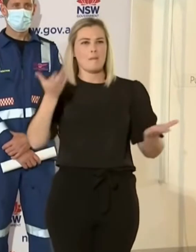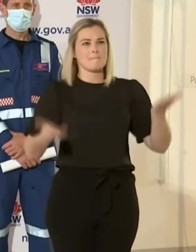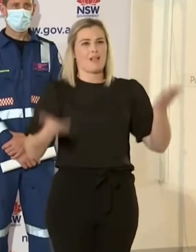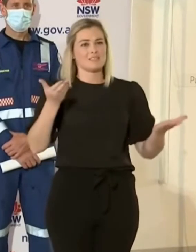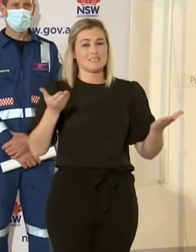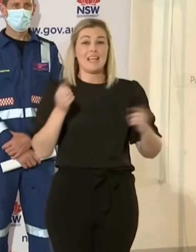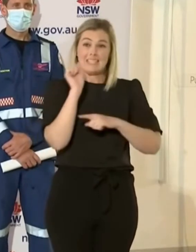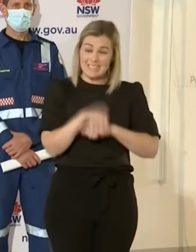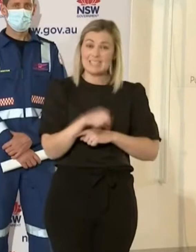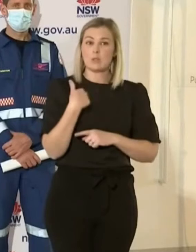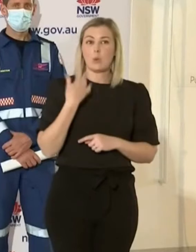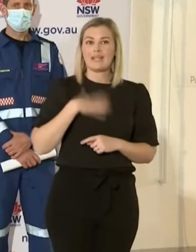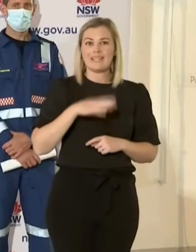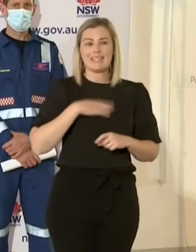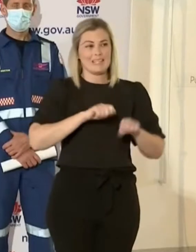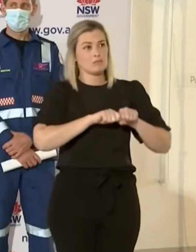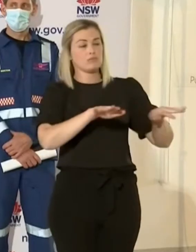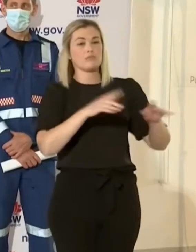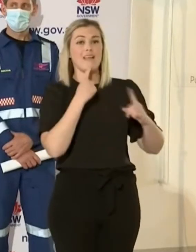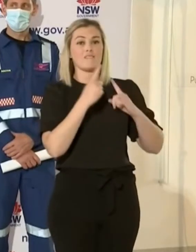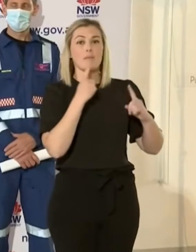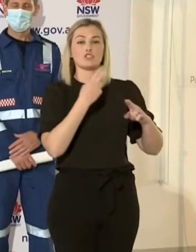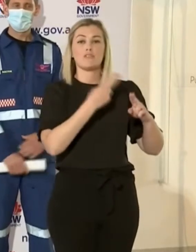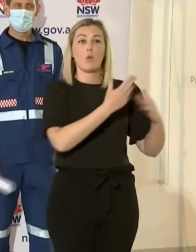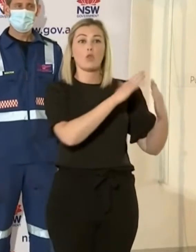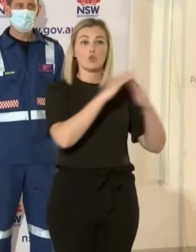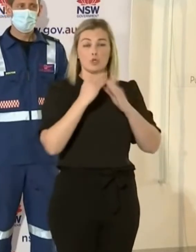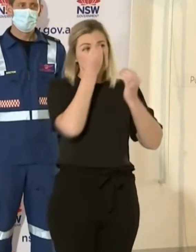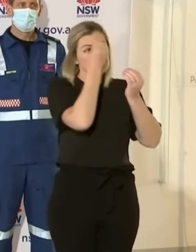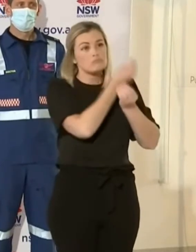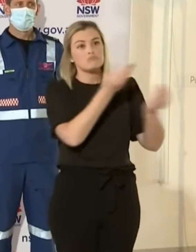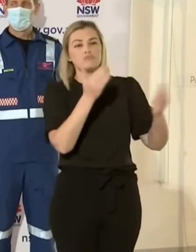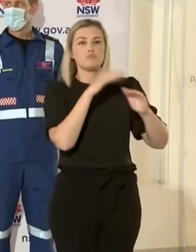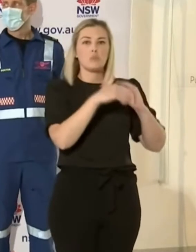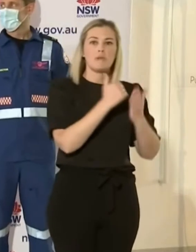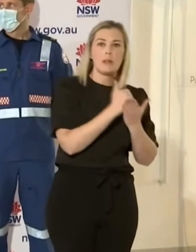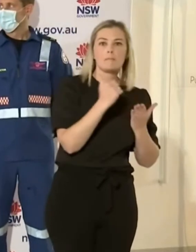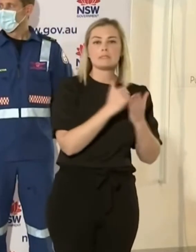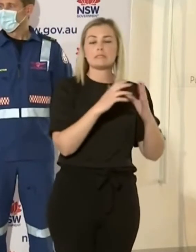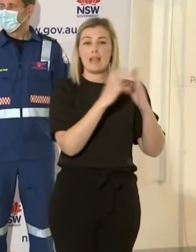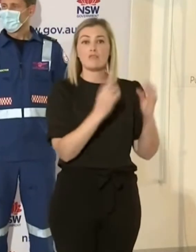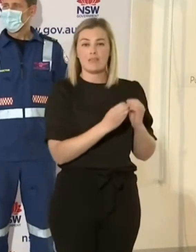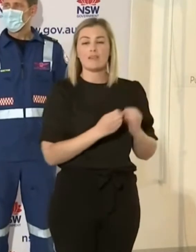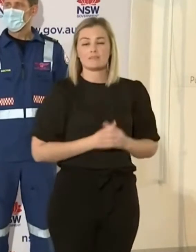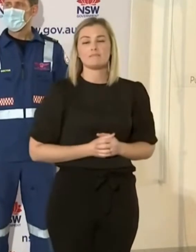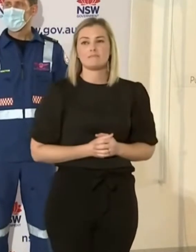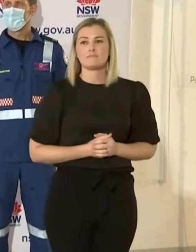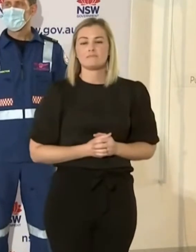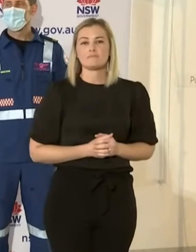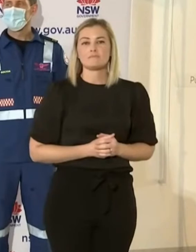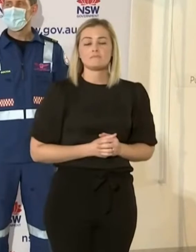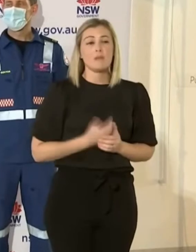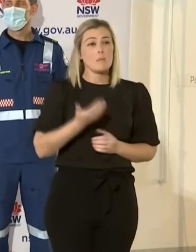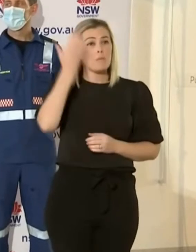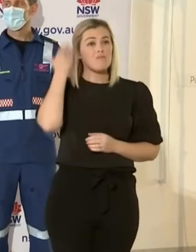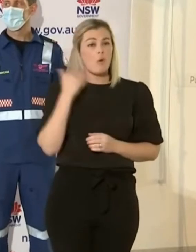community is critical. But we were doing that before. Dr. McAnulty and the others were doing videos as we go. And